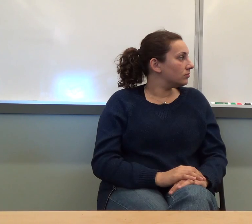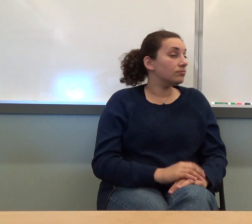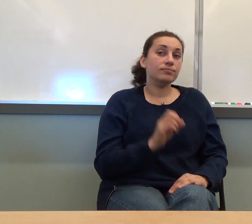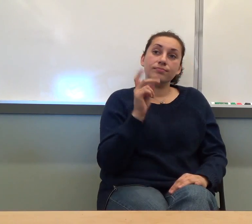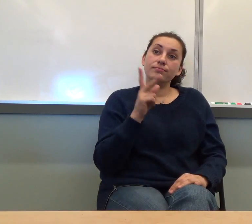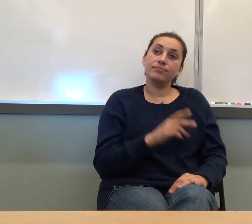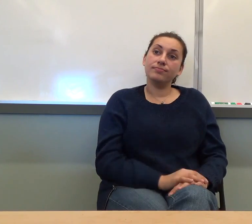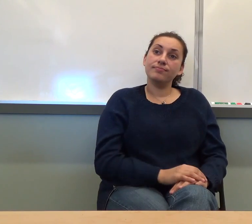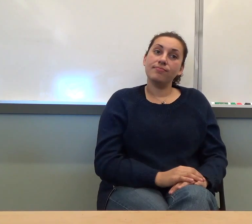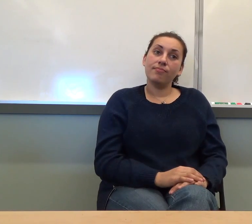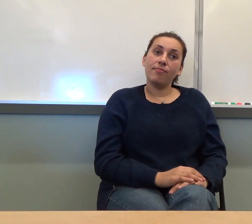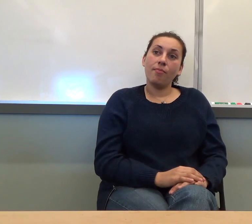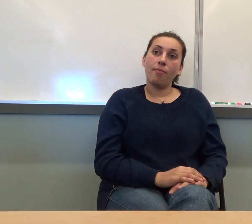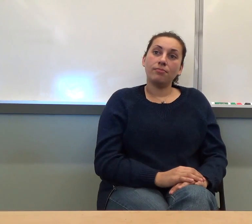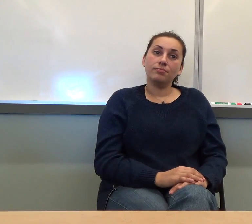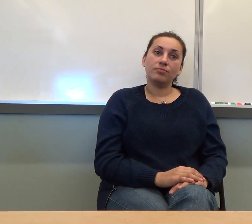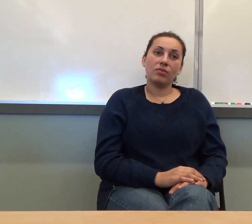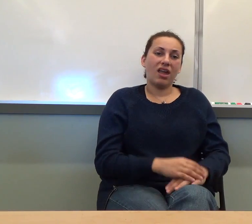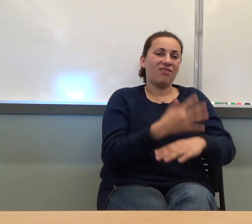There's nothing common between 5 and 4, so we're done, huh?